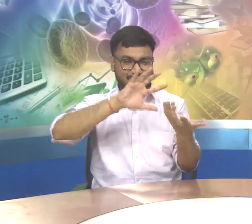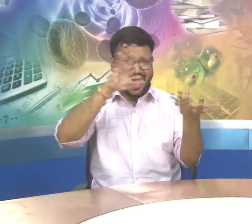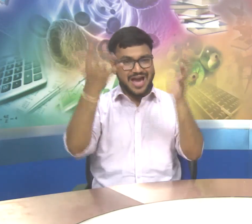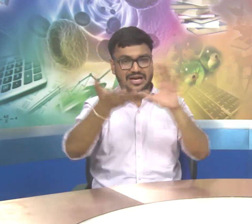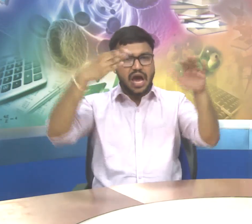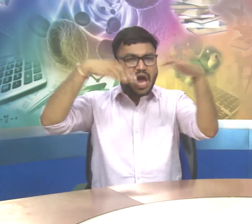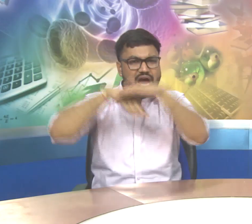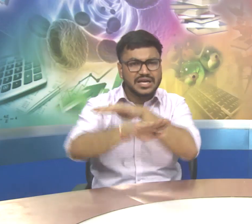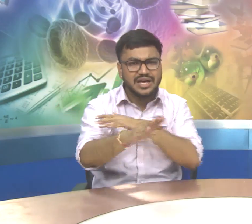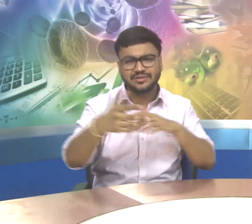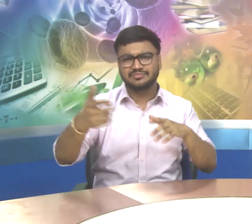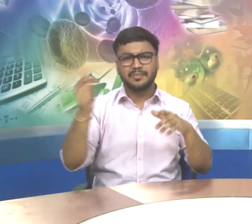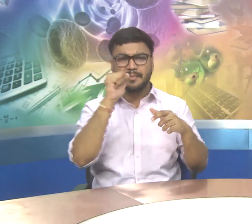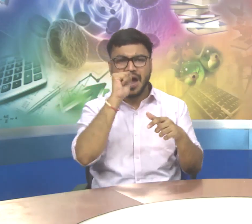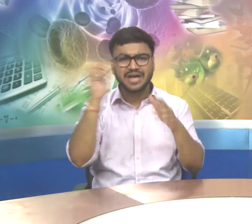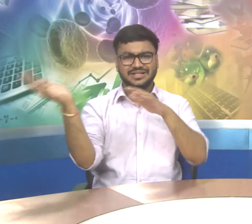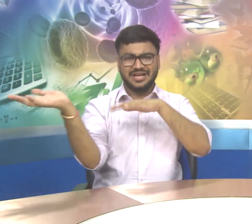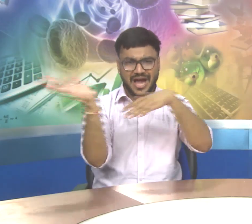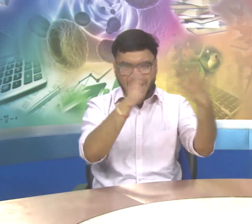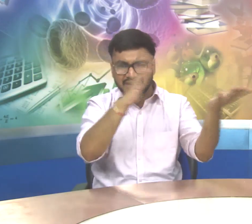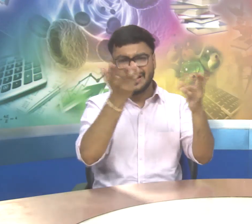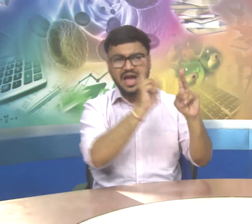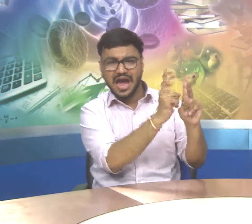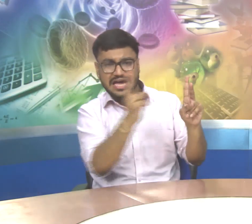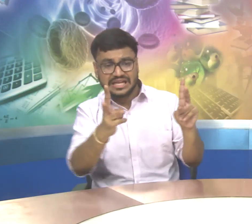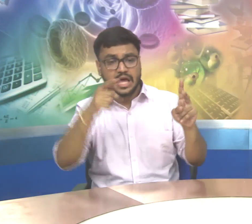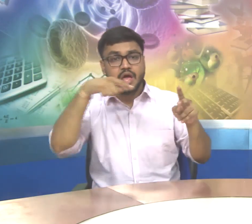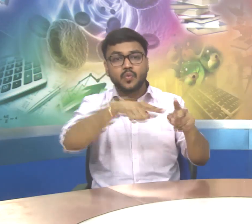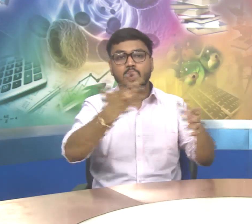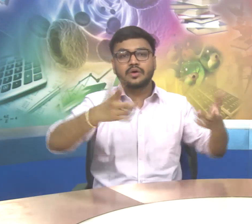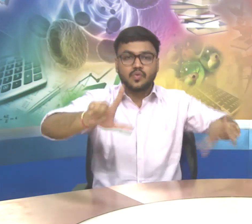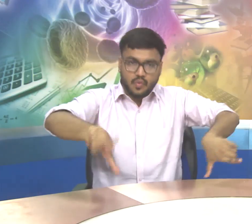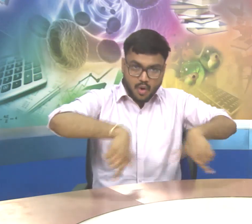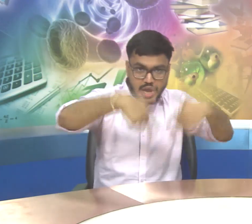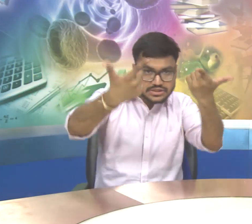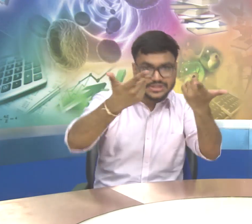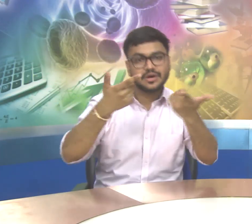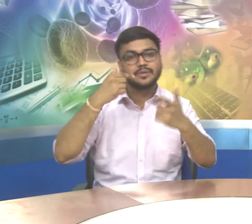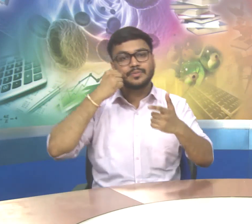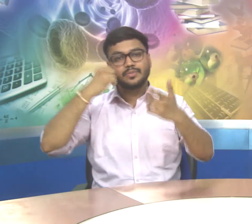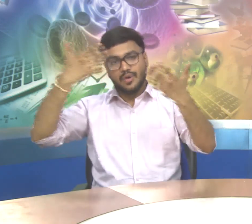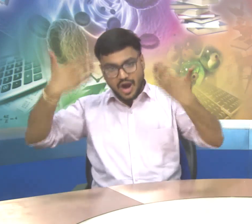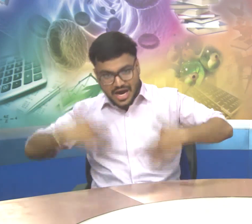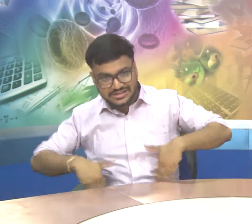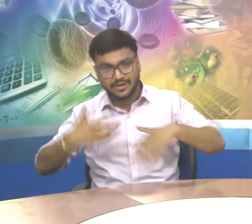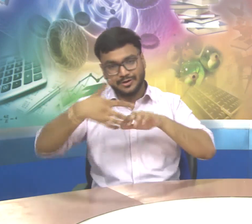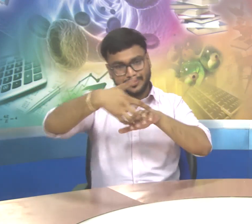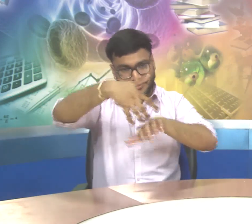Organisms refers to living beings such as plants, animals and humans on the